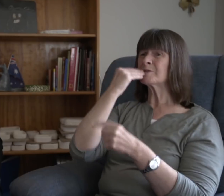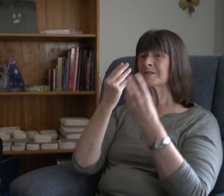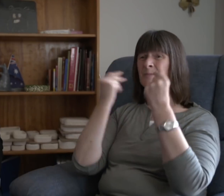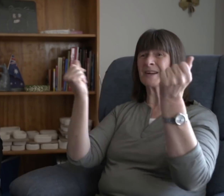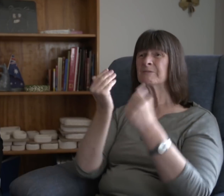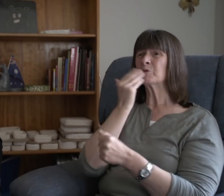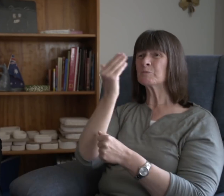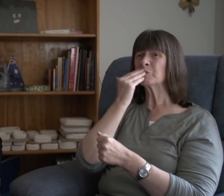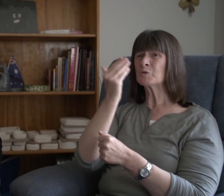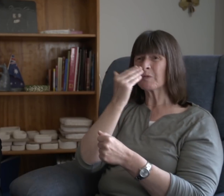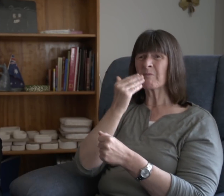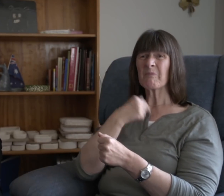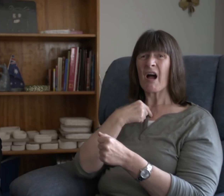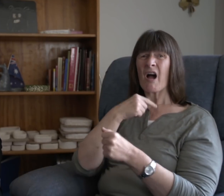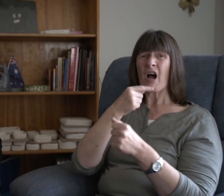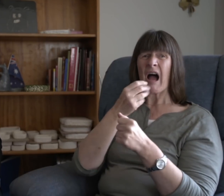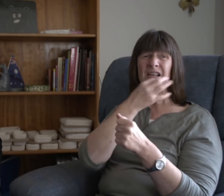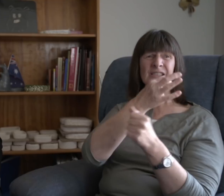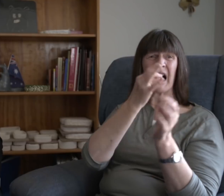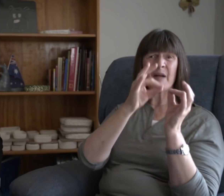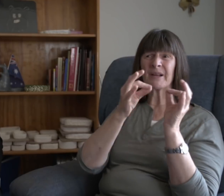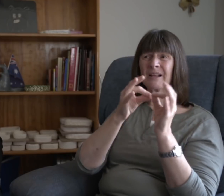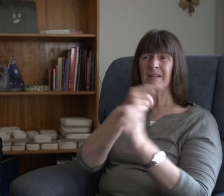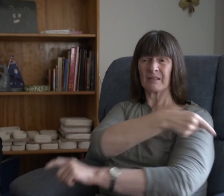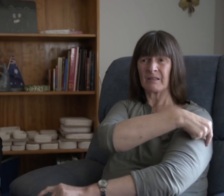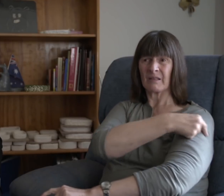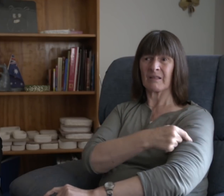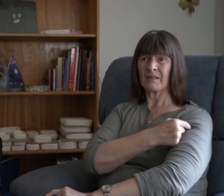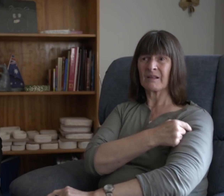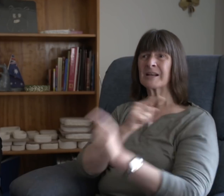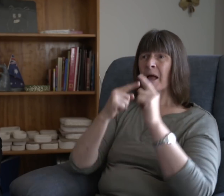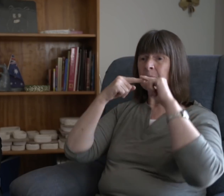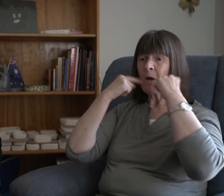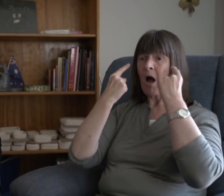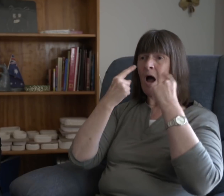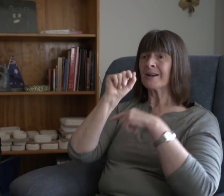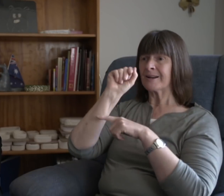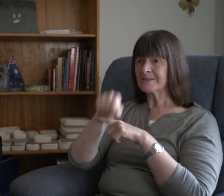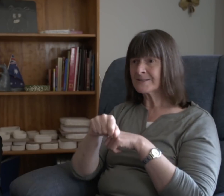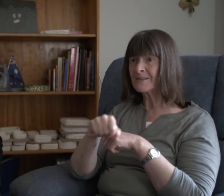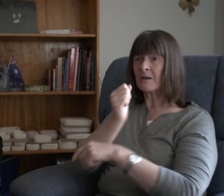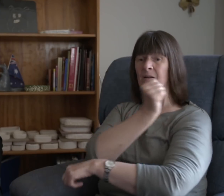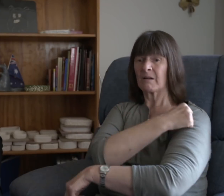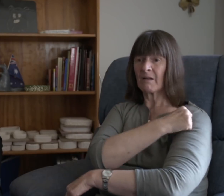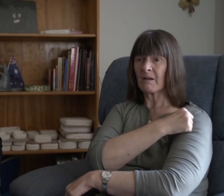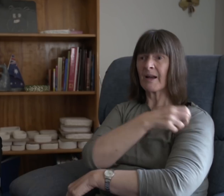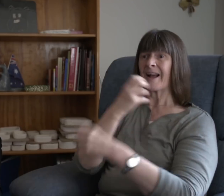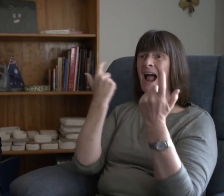do presentations, I have to ask my interpreter to do people's expressions on